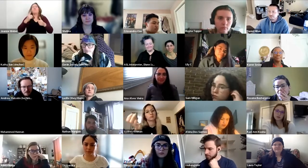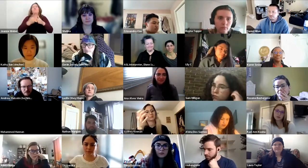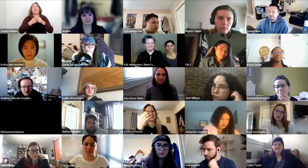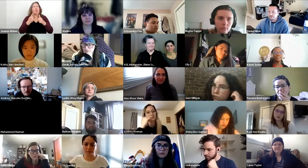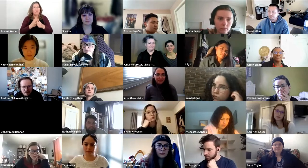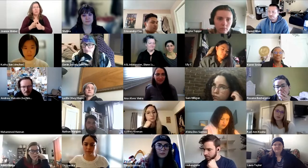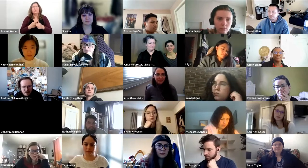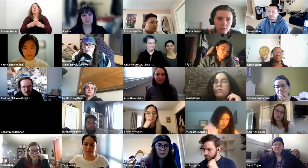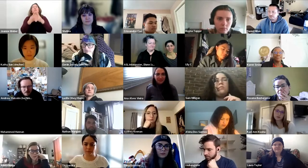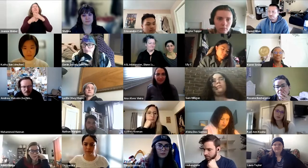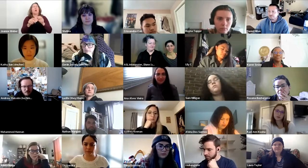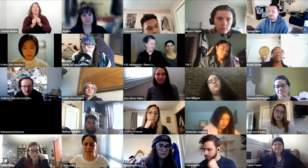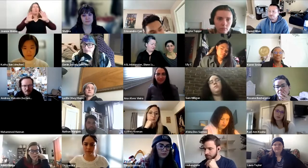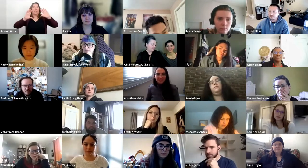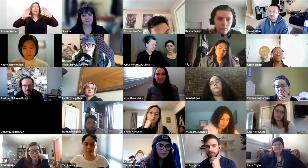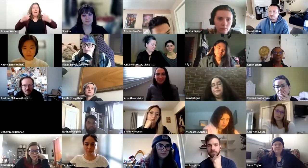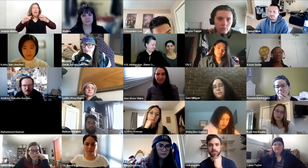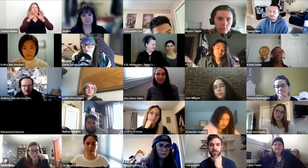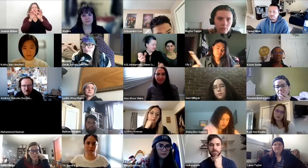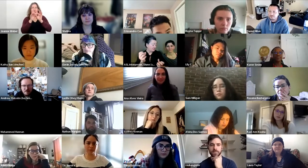what faces they're seeing.